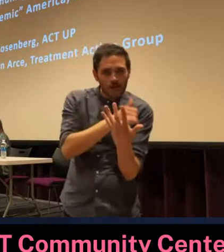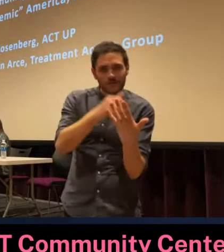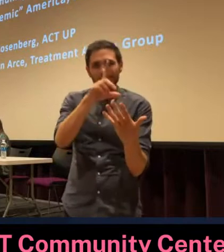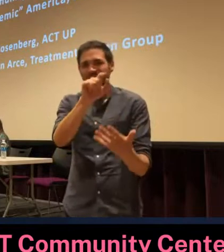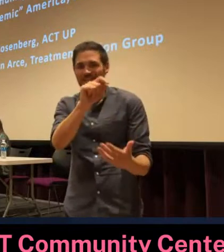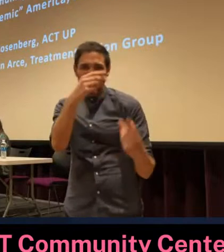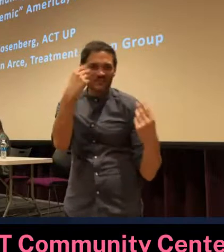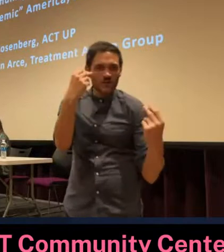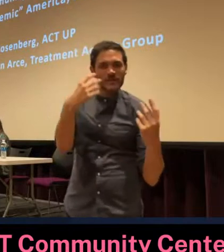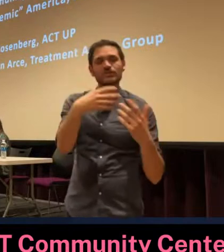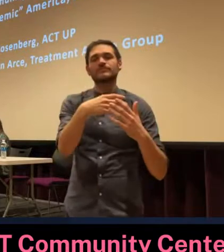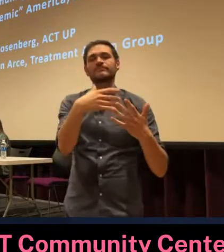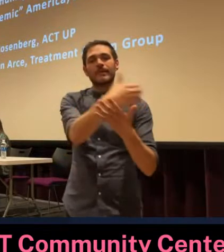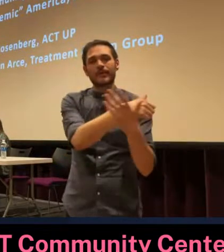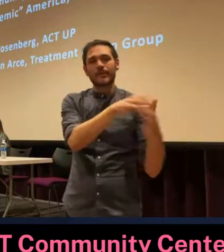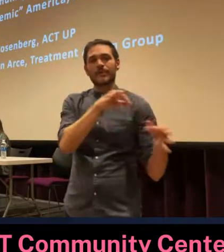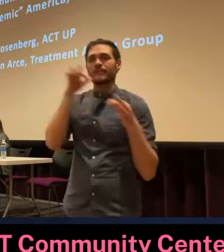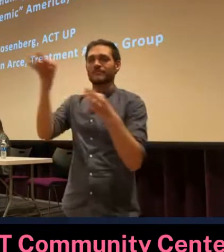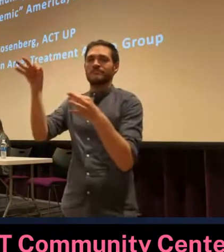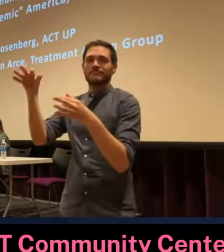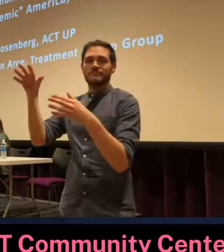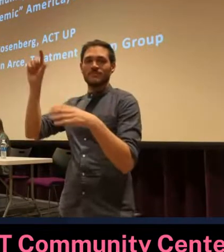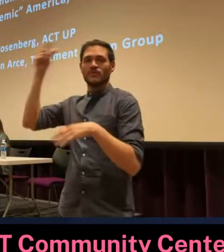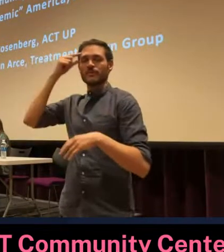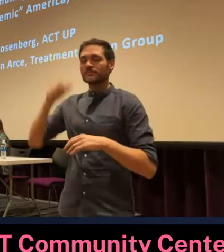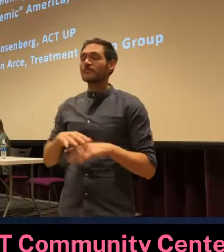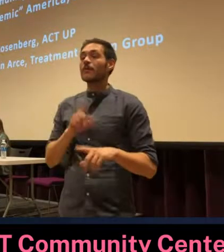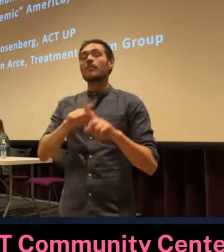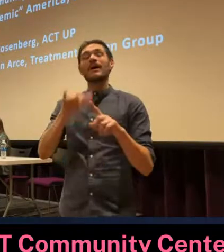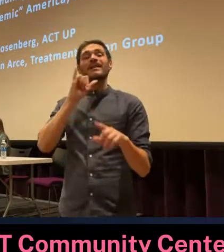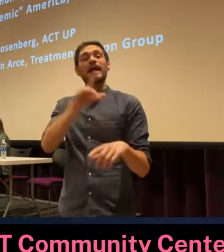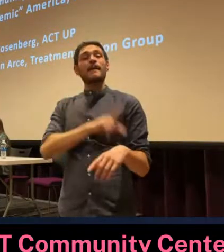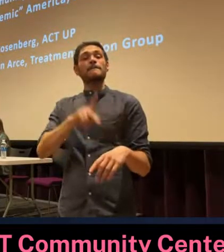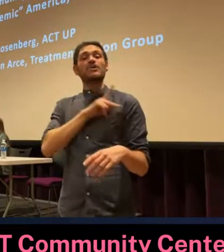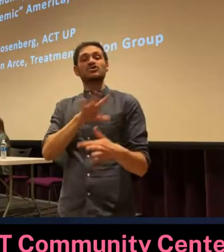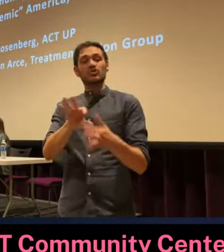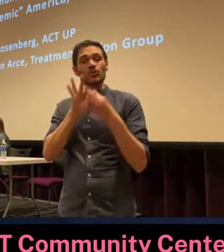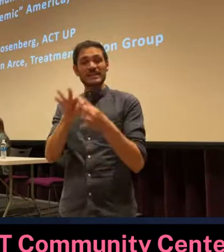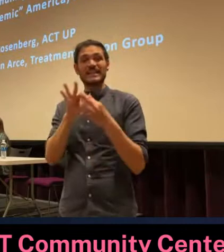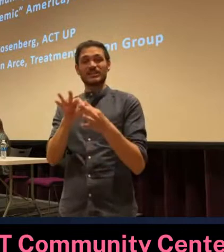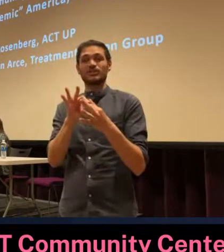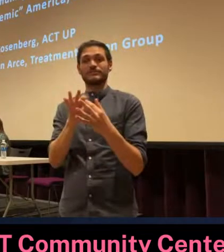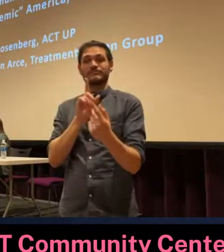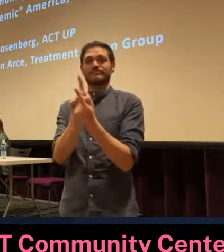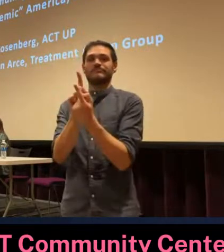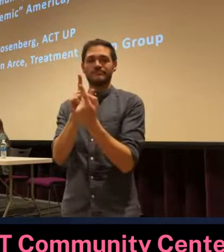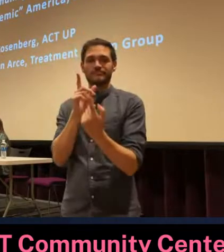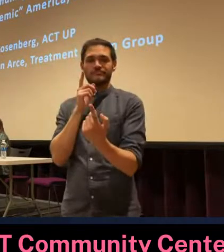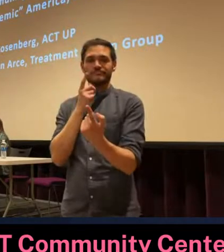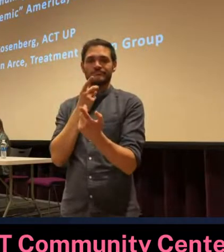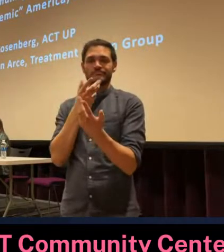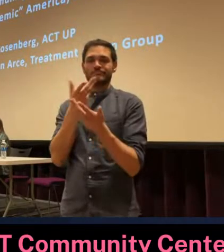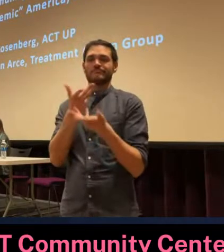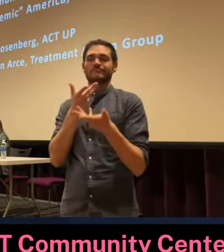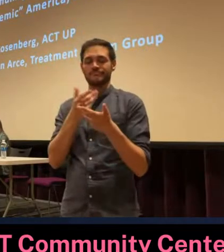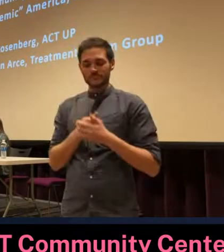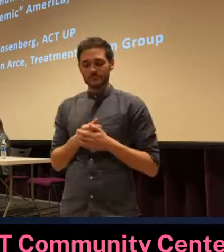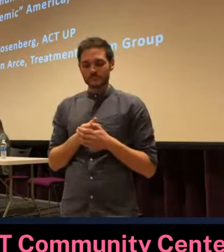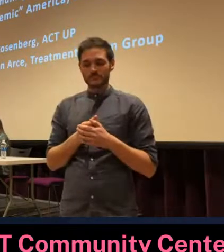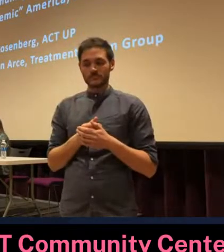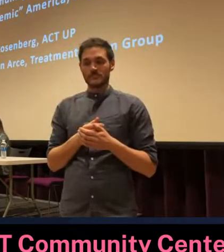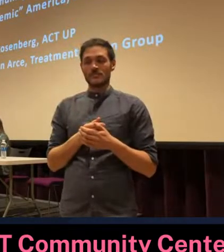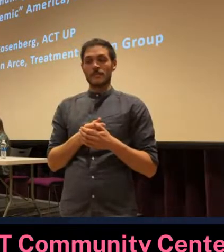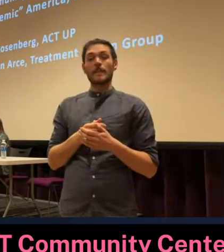is that personal connection on one-to-one, and then everybody's hearing them say, yeah, come to